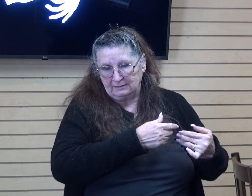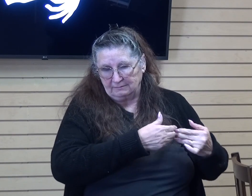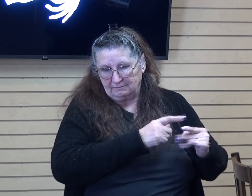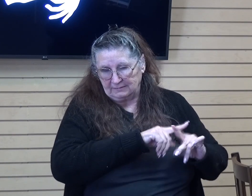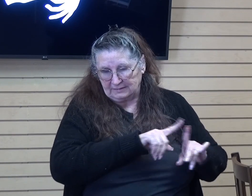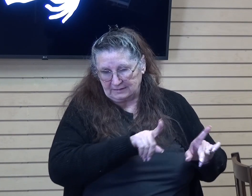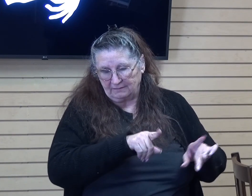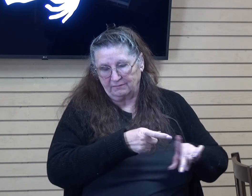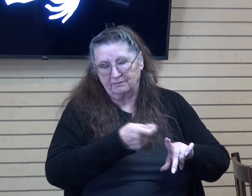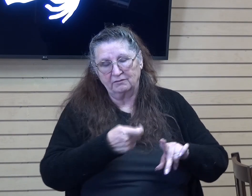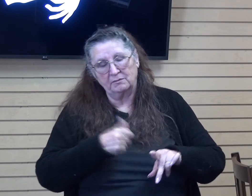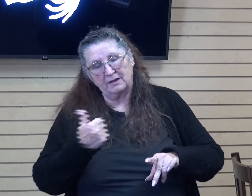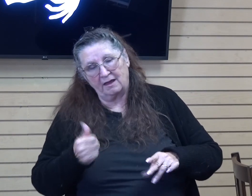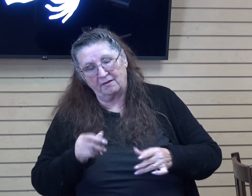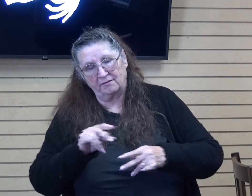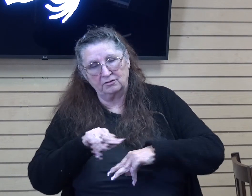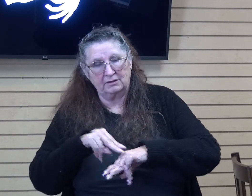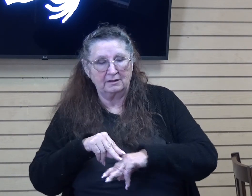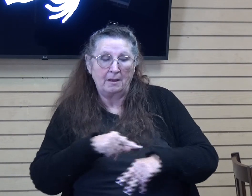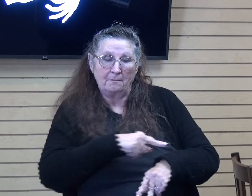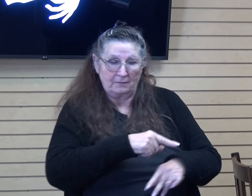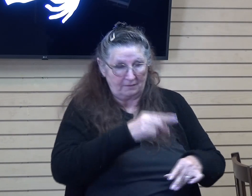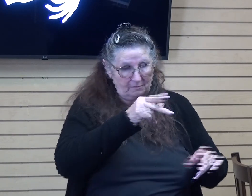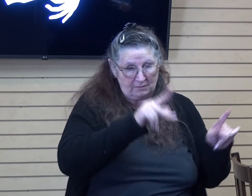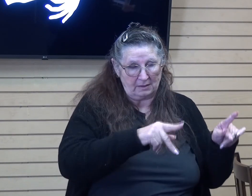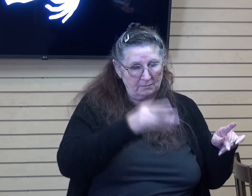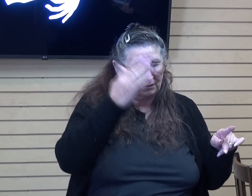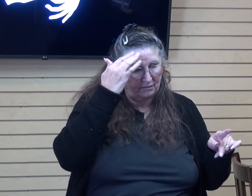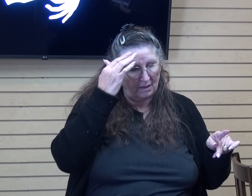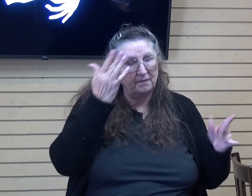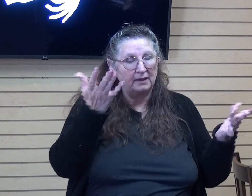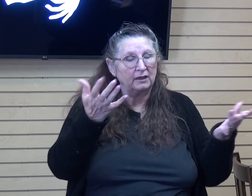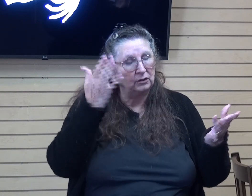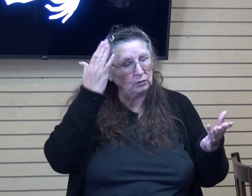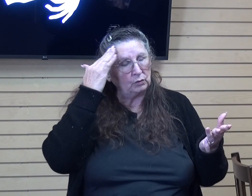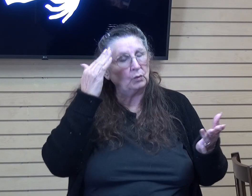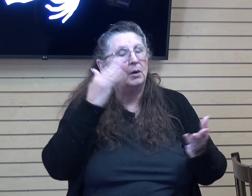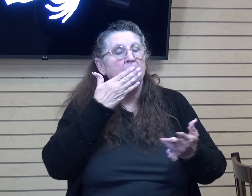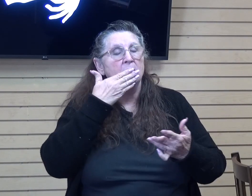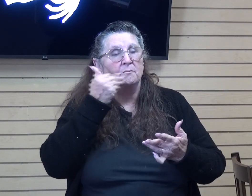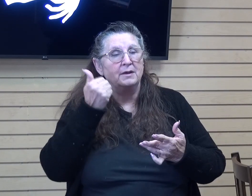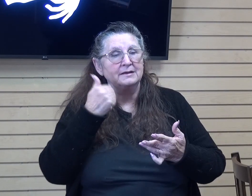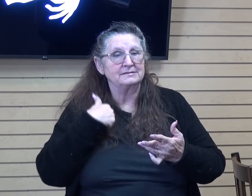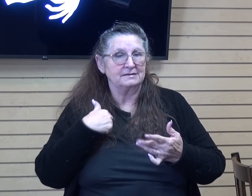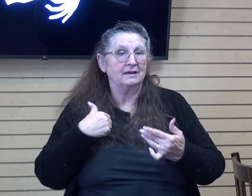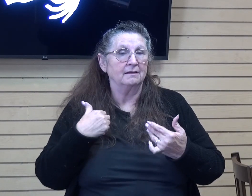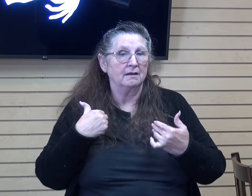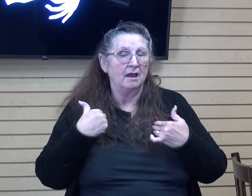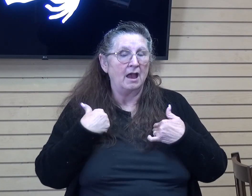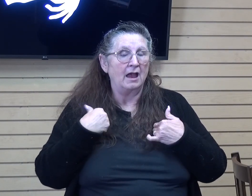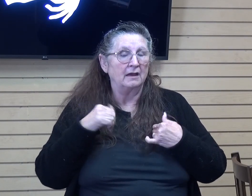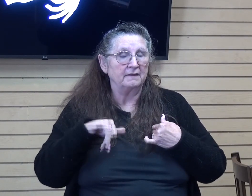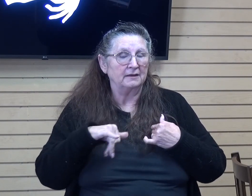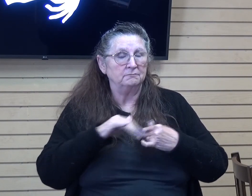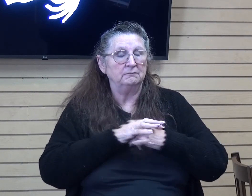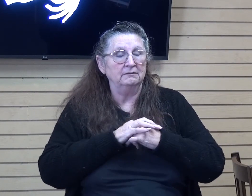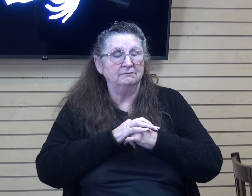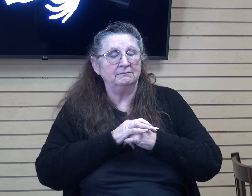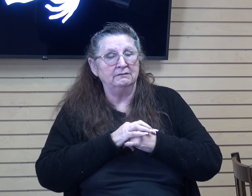thought they knew best. So they got what they wanted, and Saul, who becomes king, he starts in good and in stride